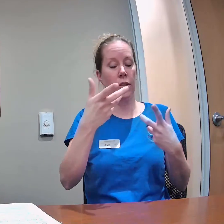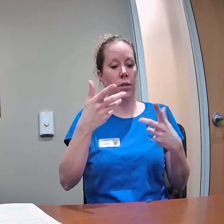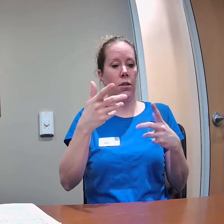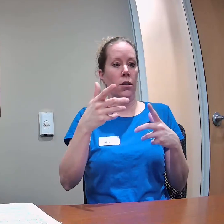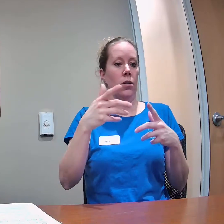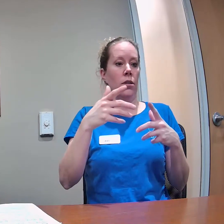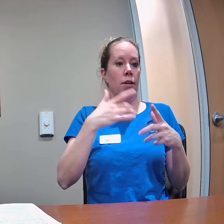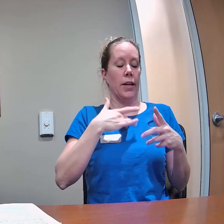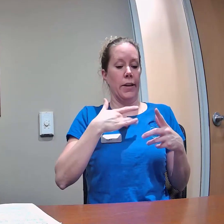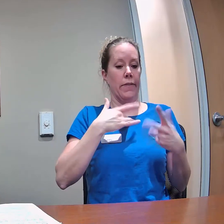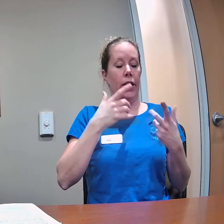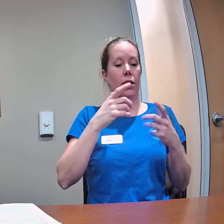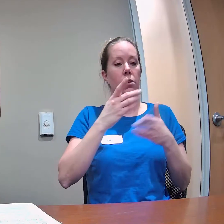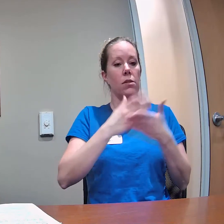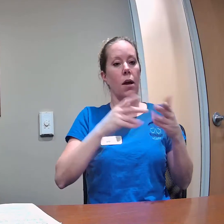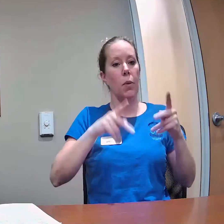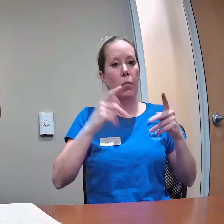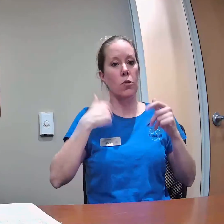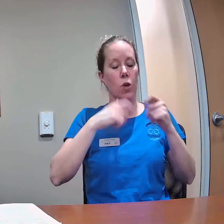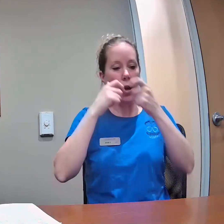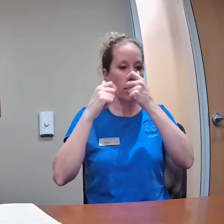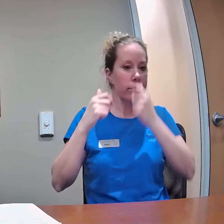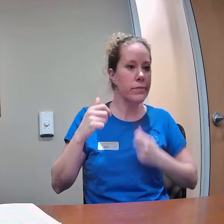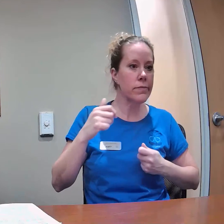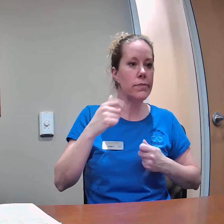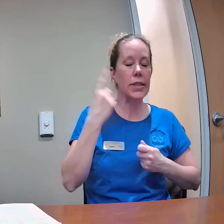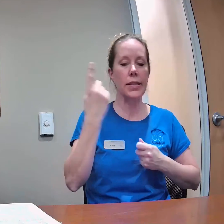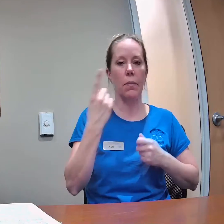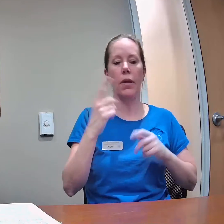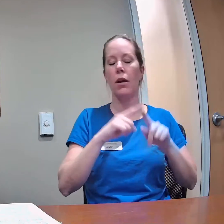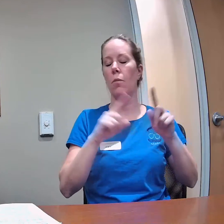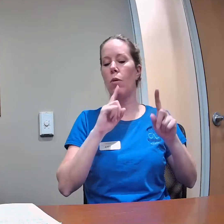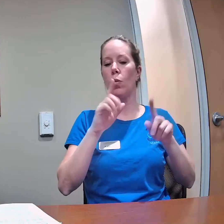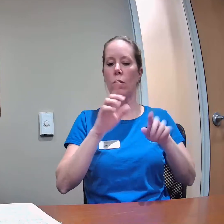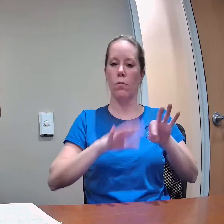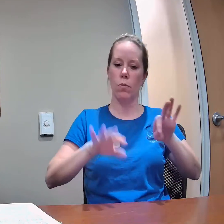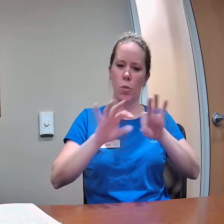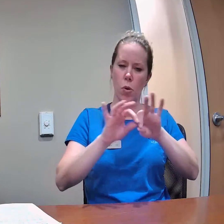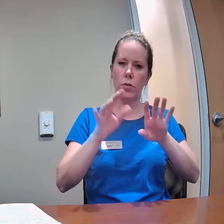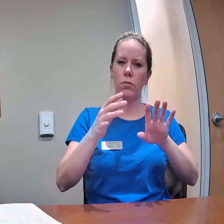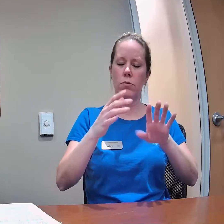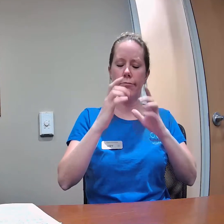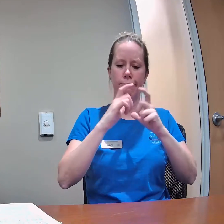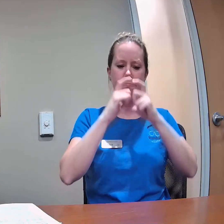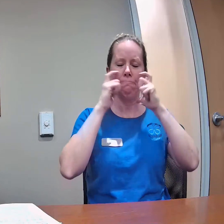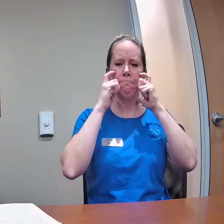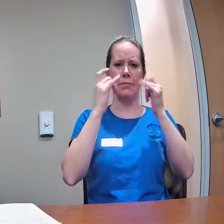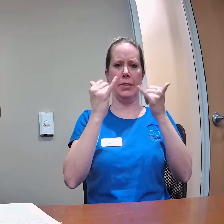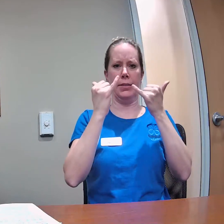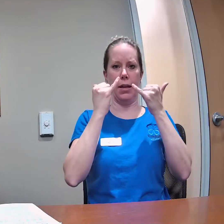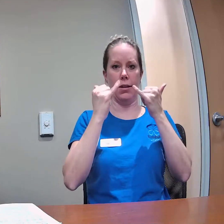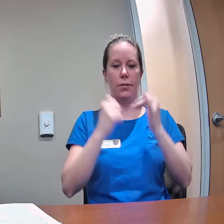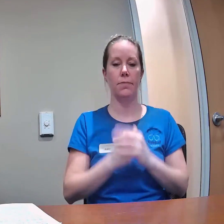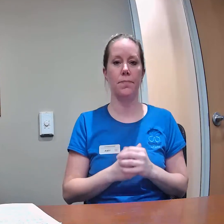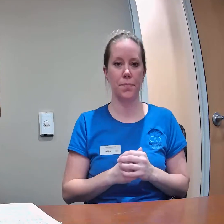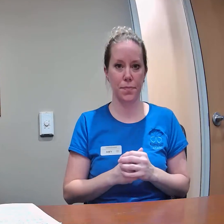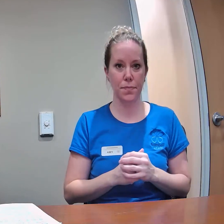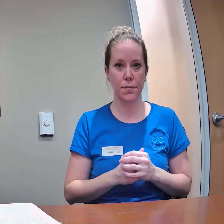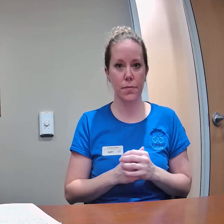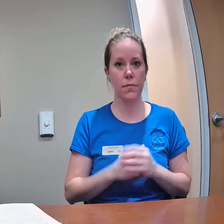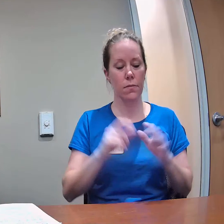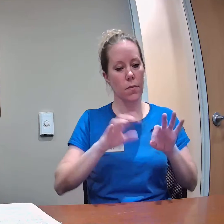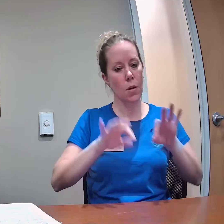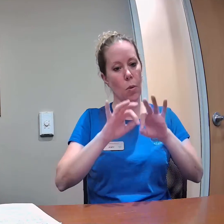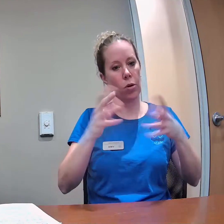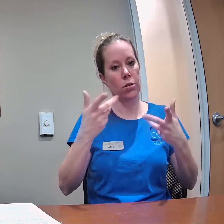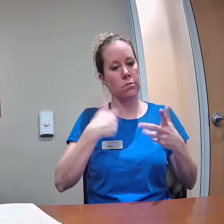we have found that people may, try to slip it down for a bit, but it is important that we stay vigilant